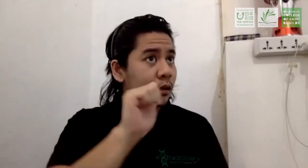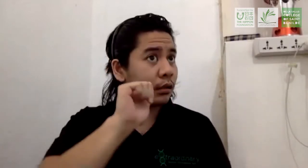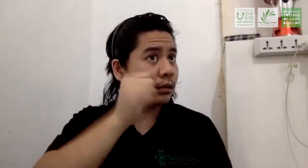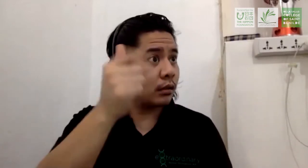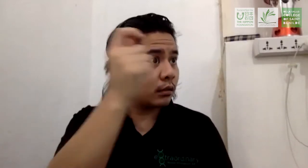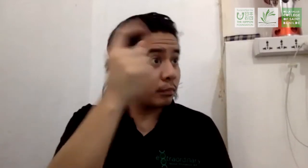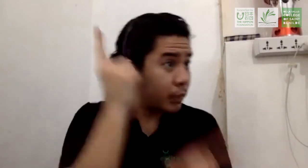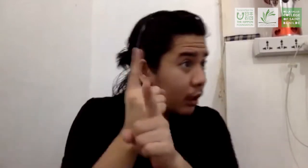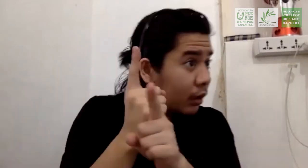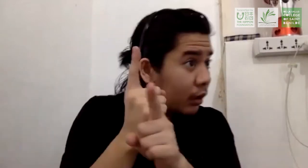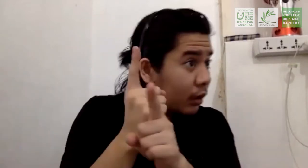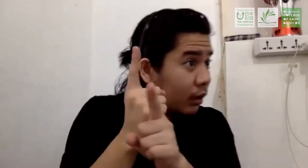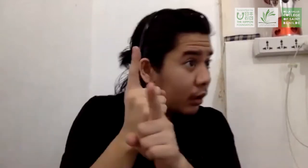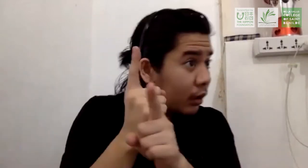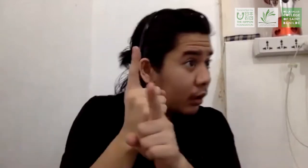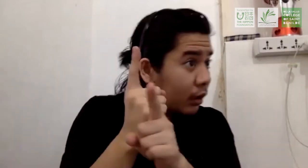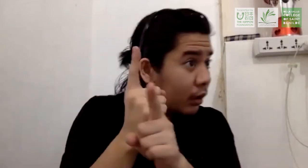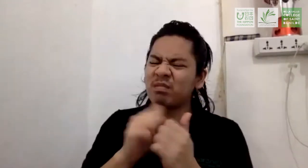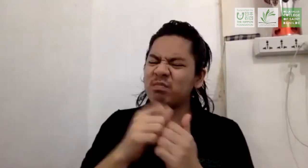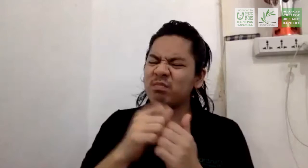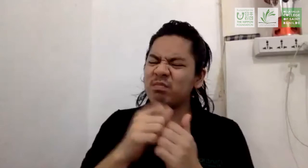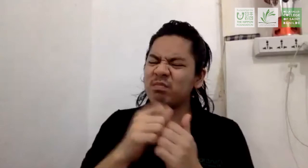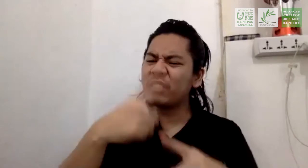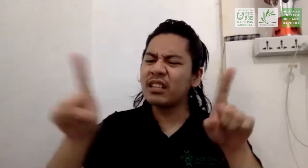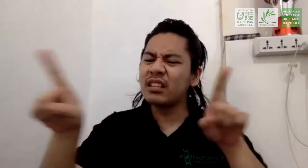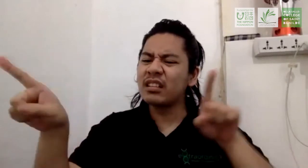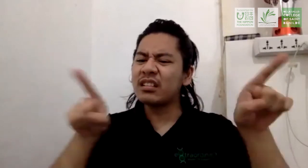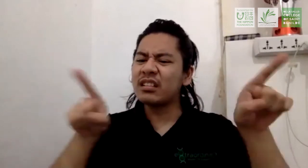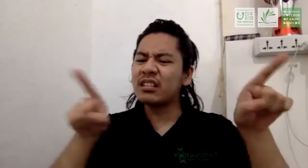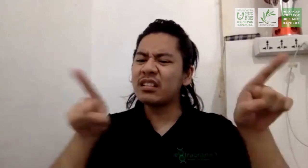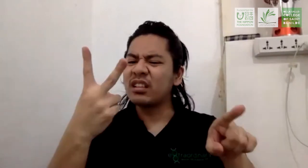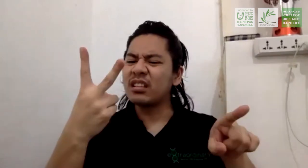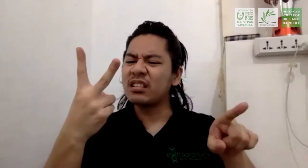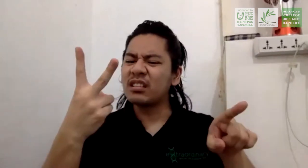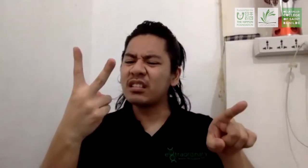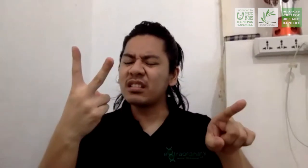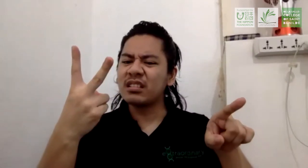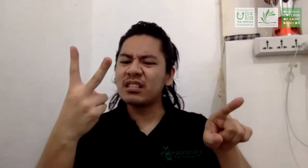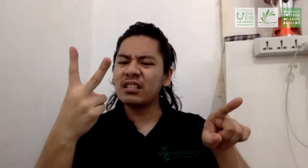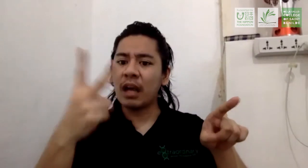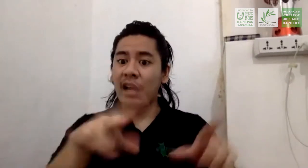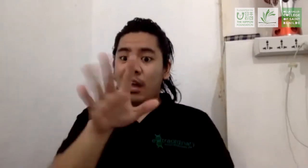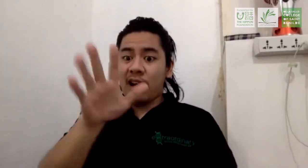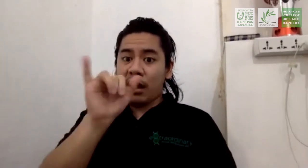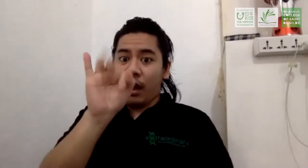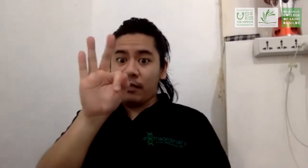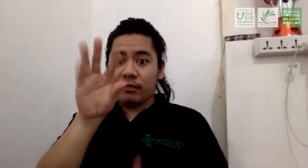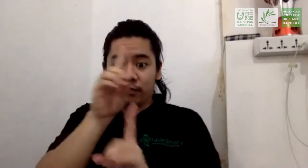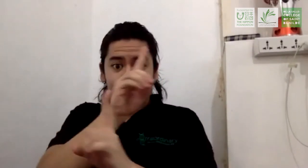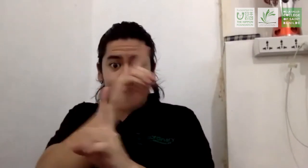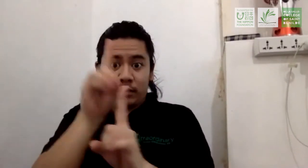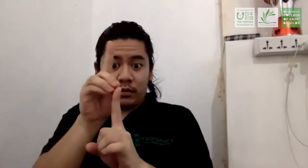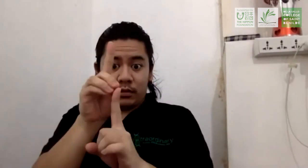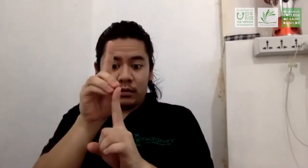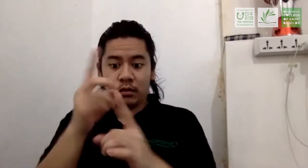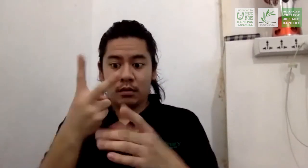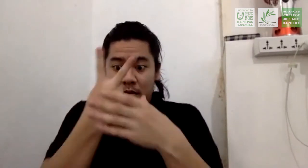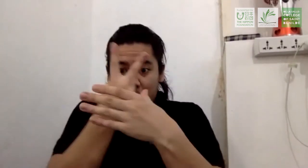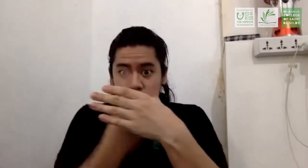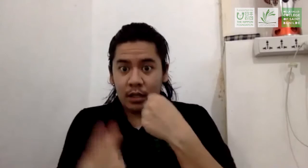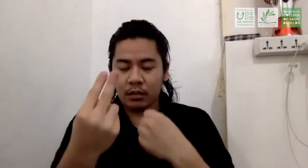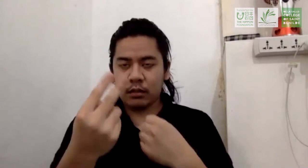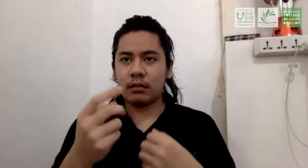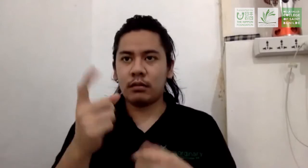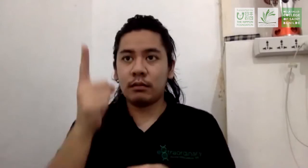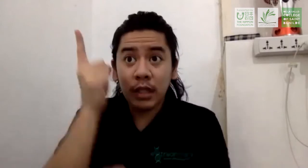say something regarding to about a date, then that's like